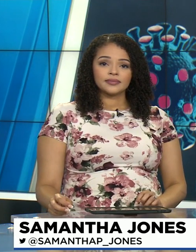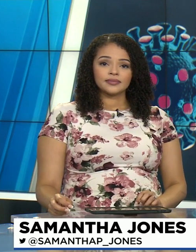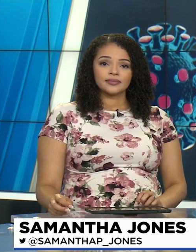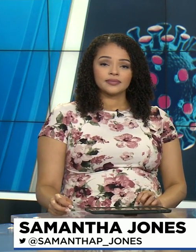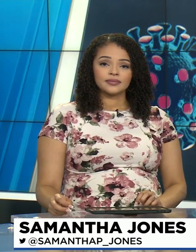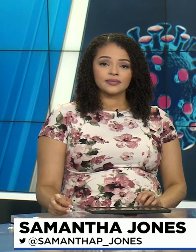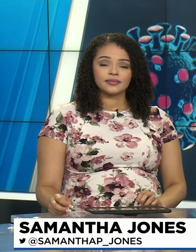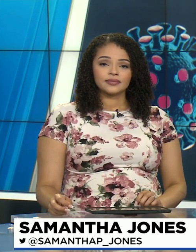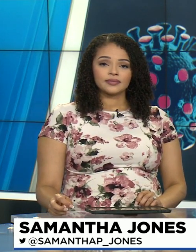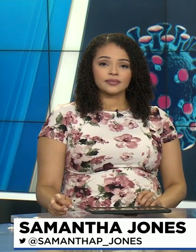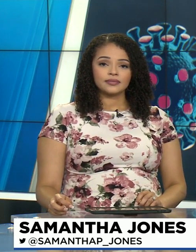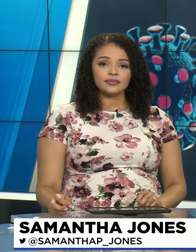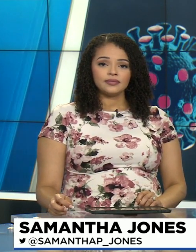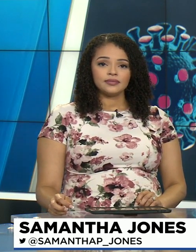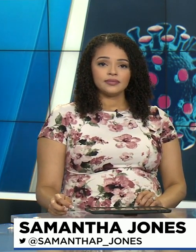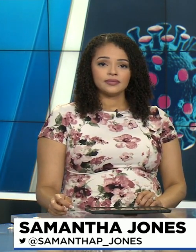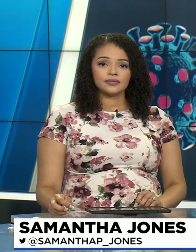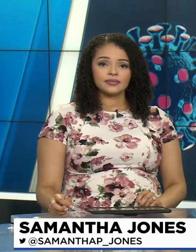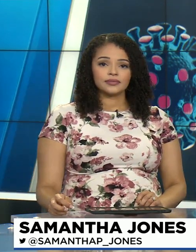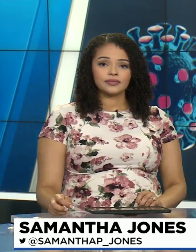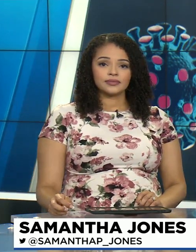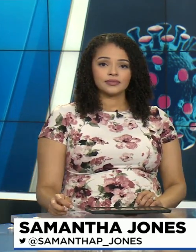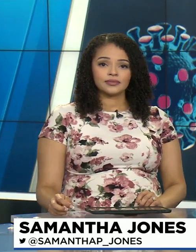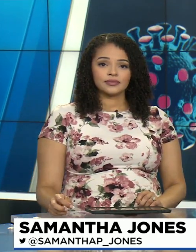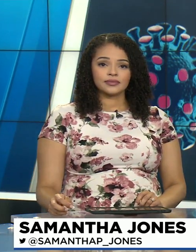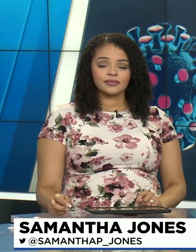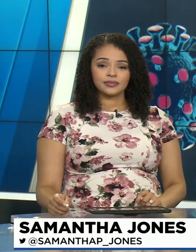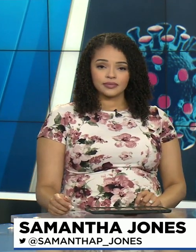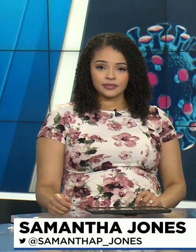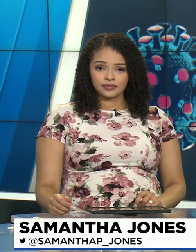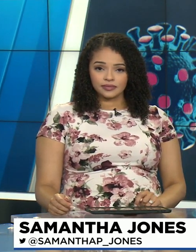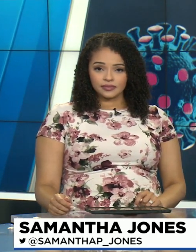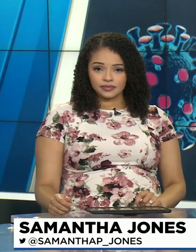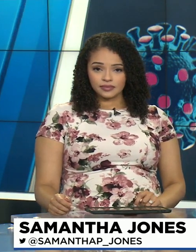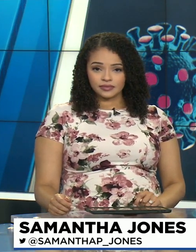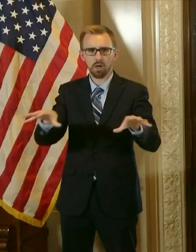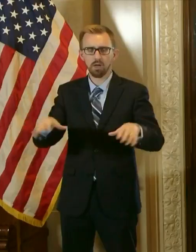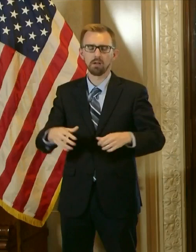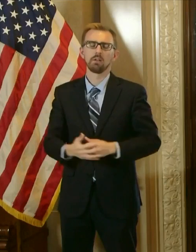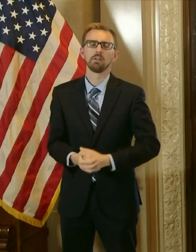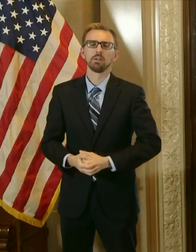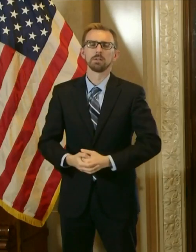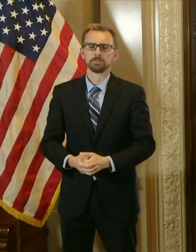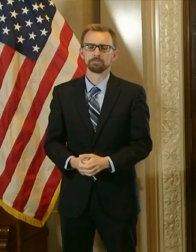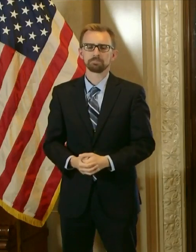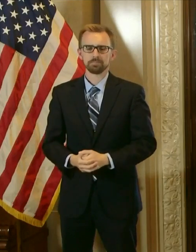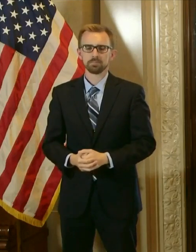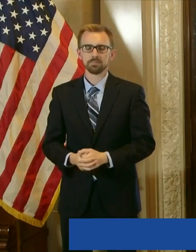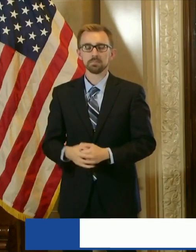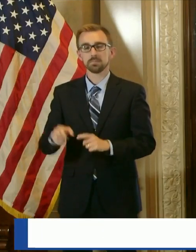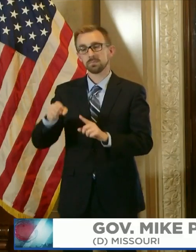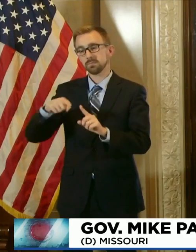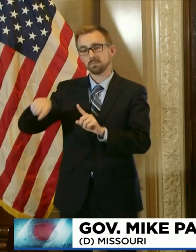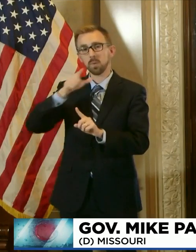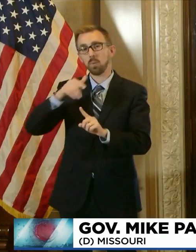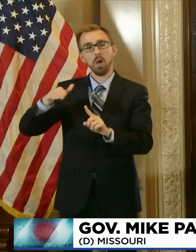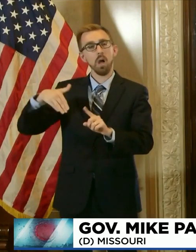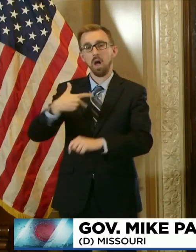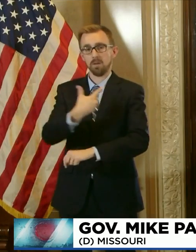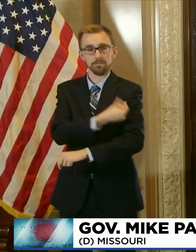variant hitting the southwest part of the state hard, the governor is making this vaccination push. Unvaccinated